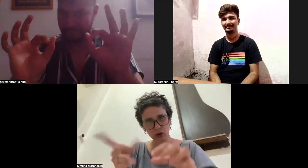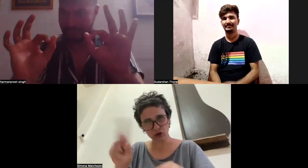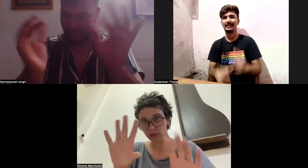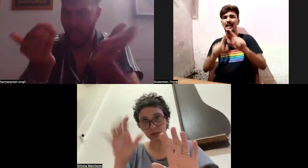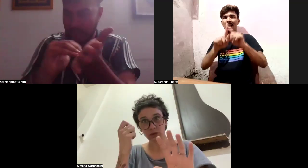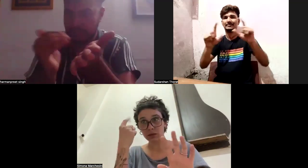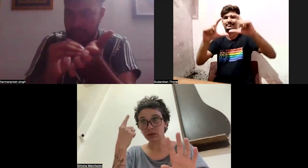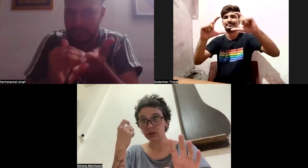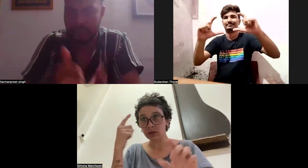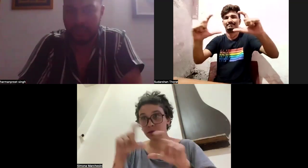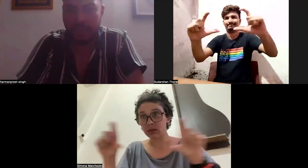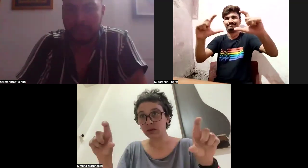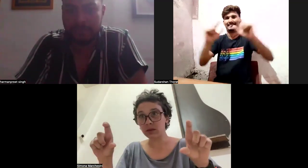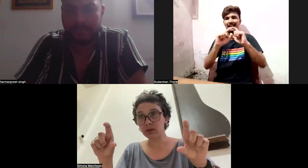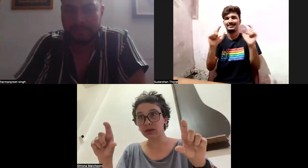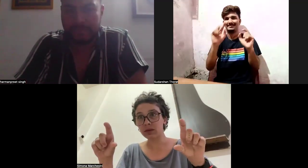Should I sign again?